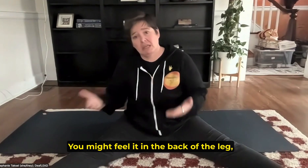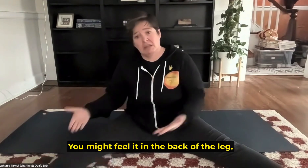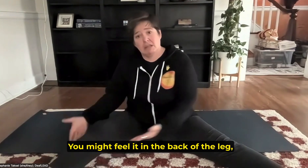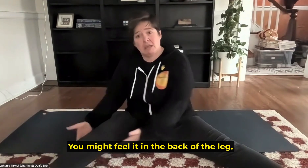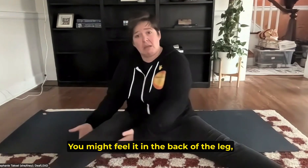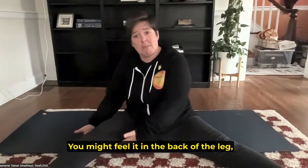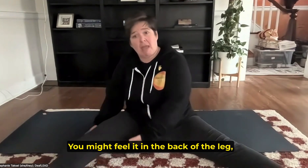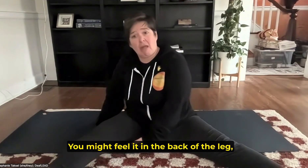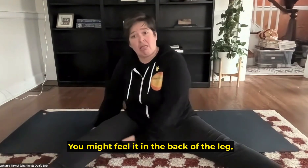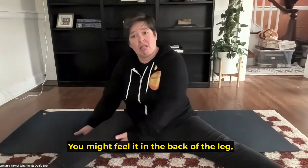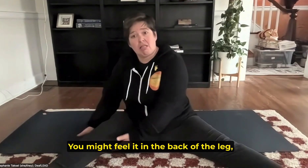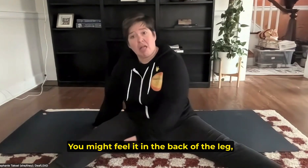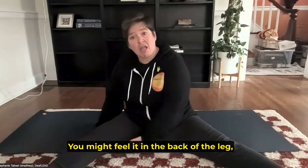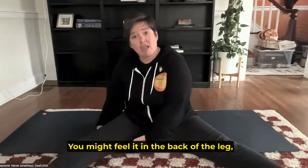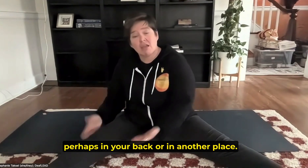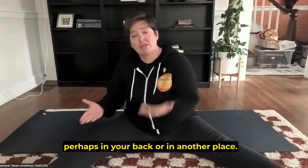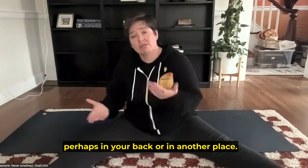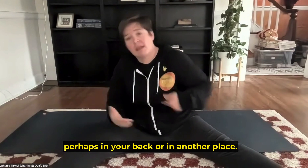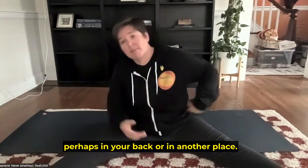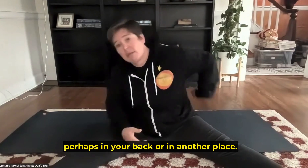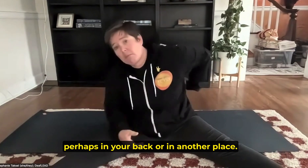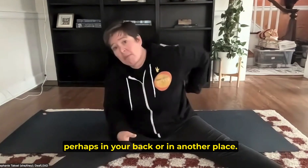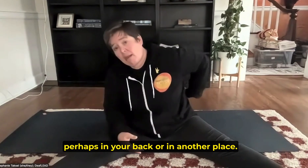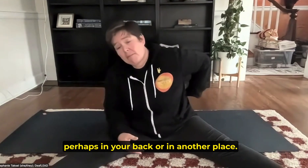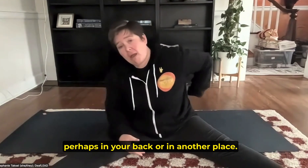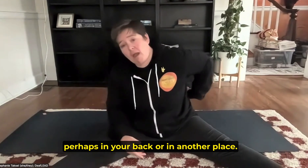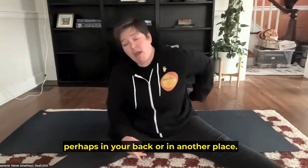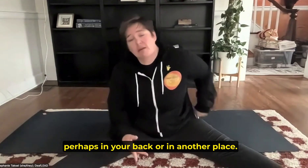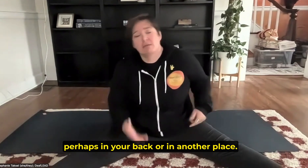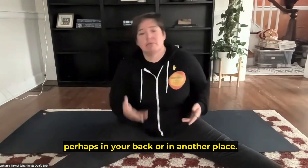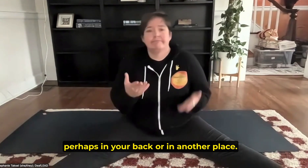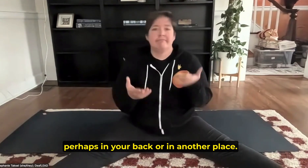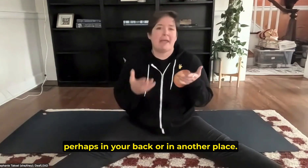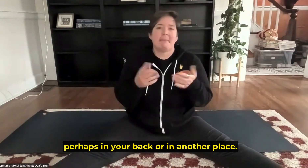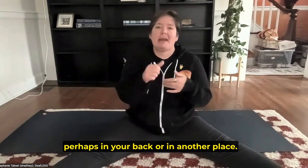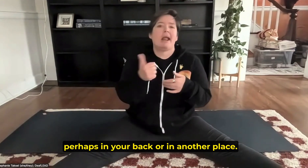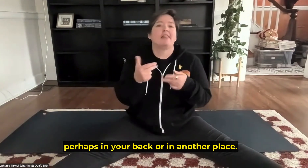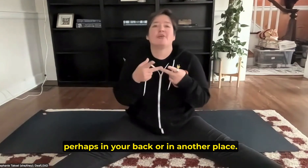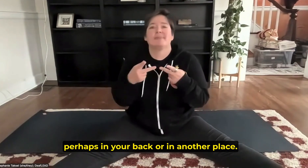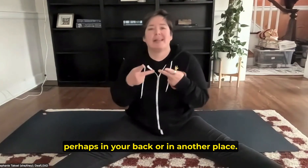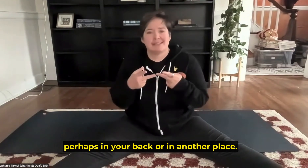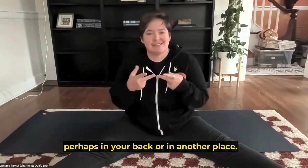it in the back of the leg, perhaps in your back, or in another place.